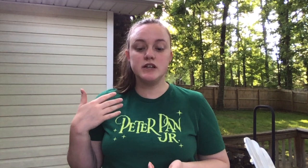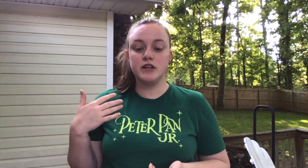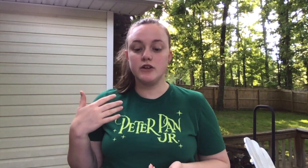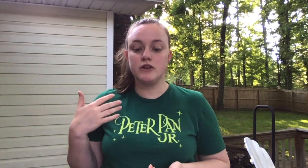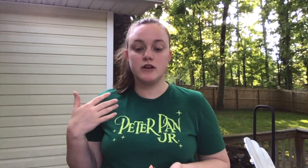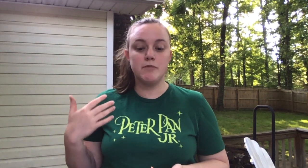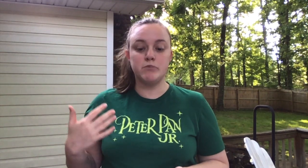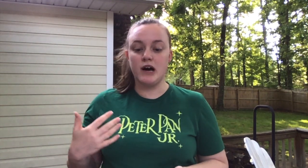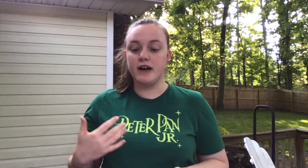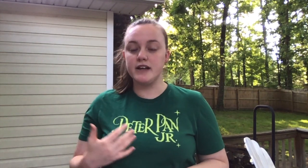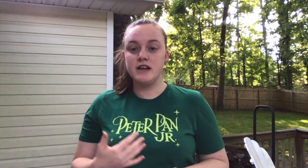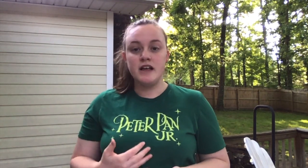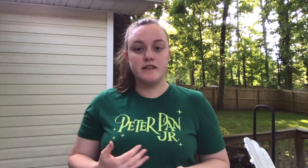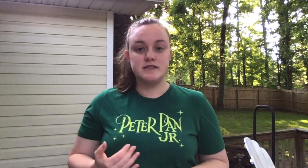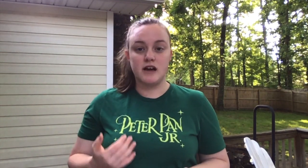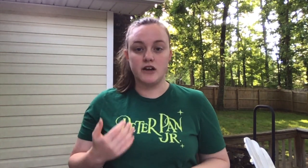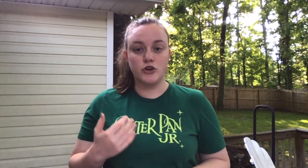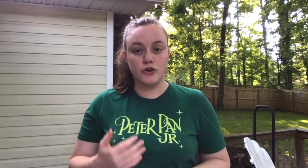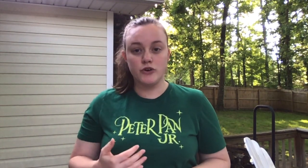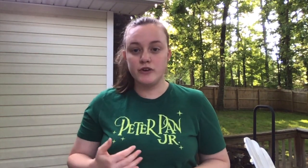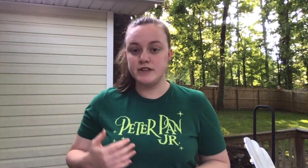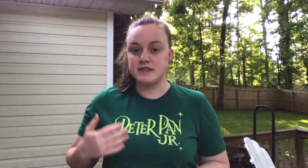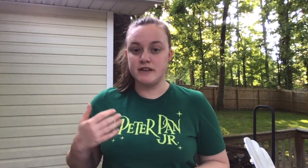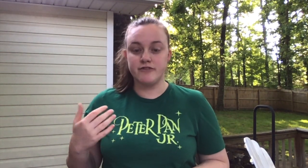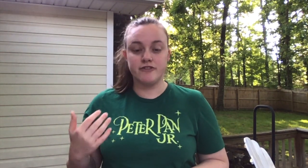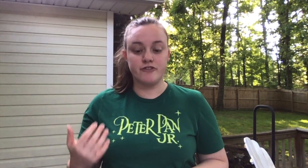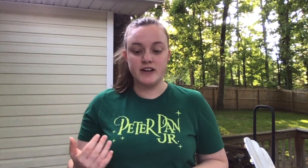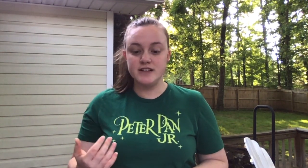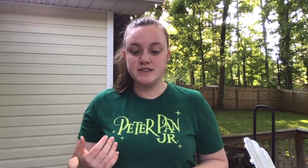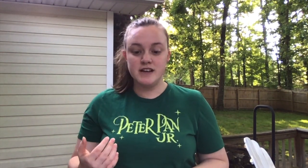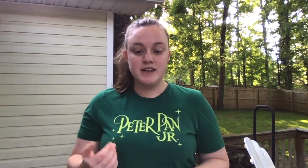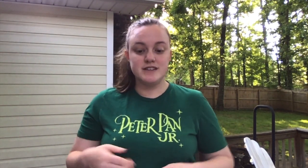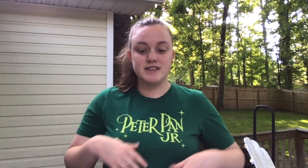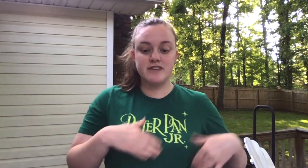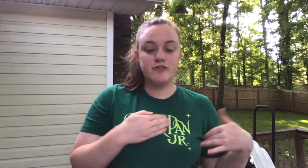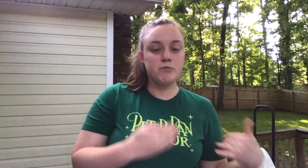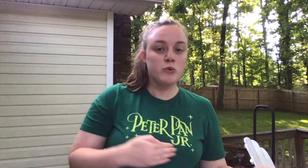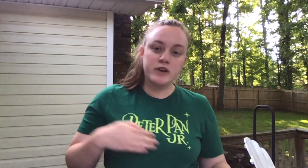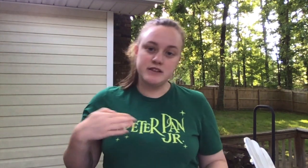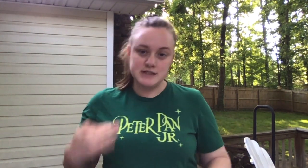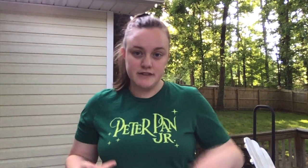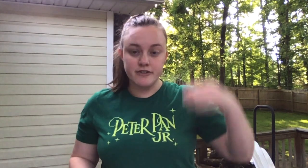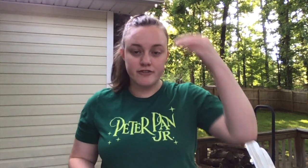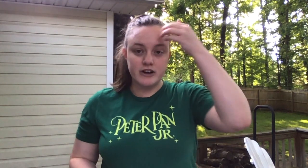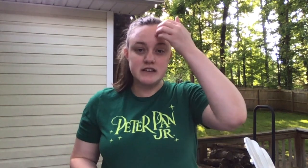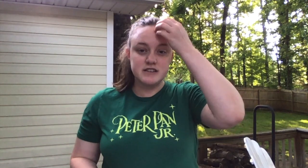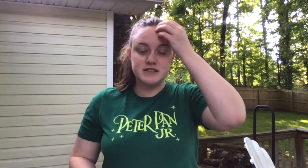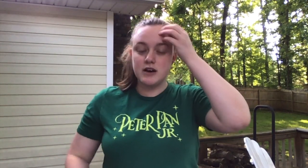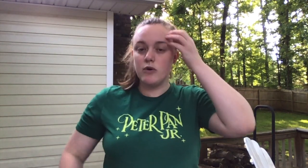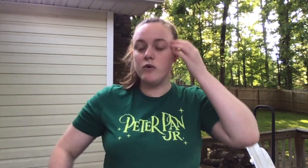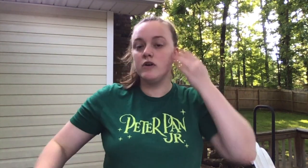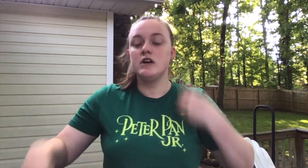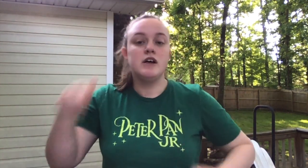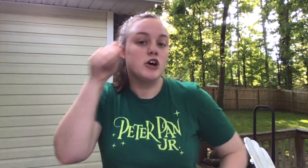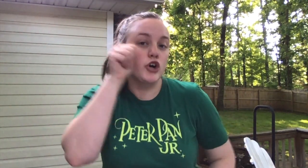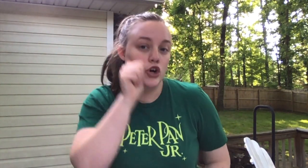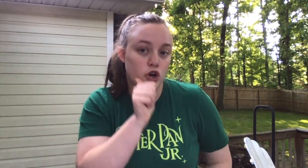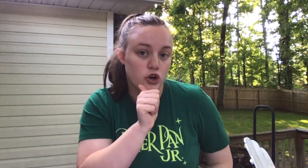to combine the sign girl and the sign for friend, the sign for boy and the sign for friend. So girl,